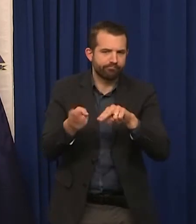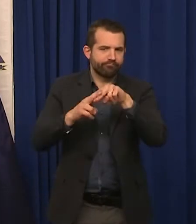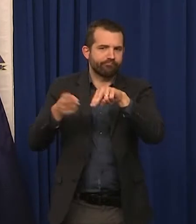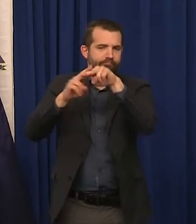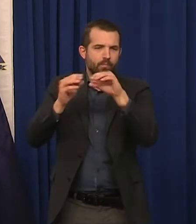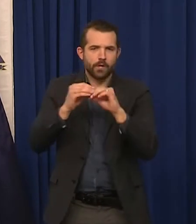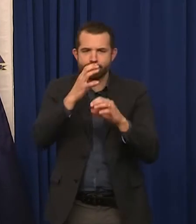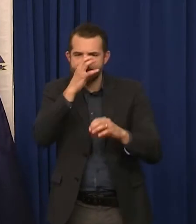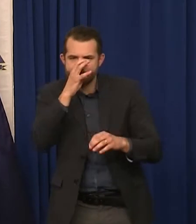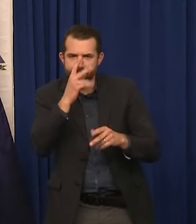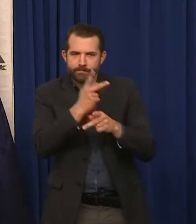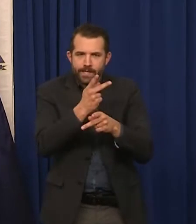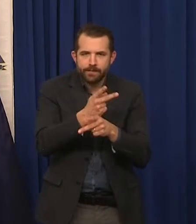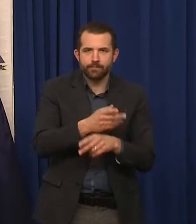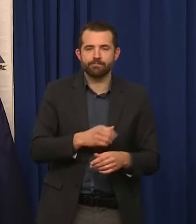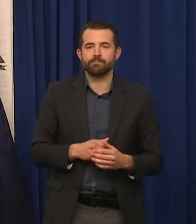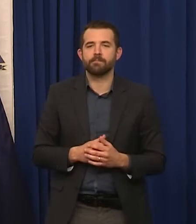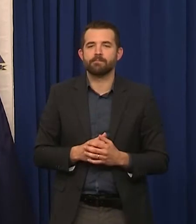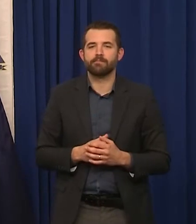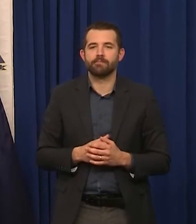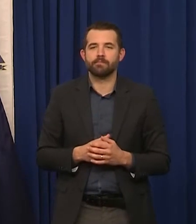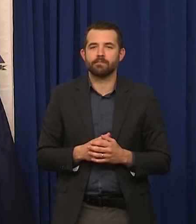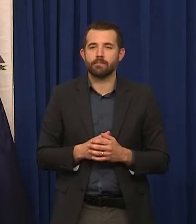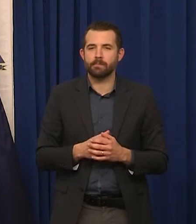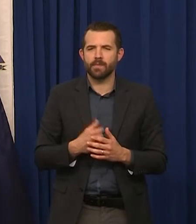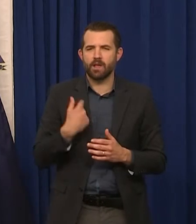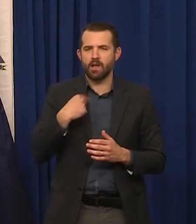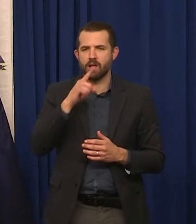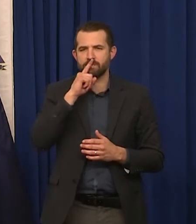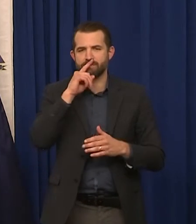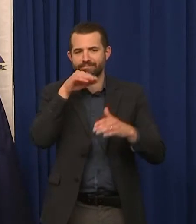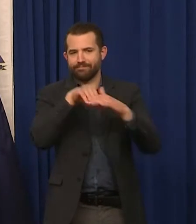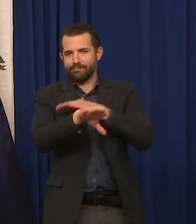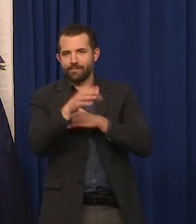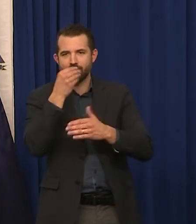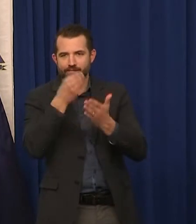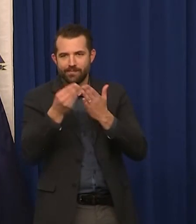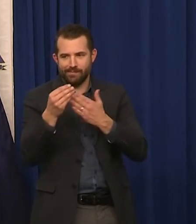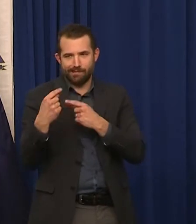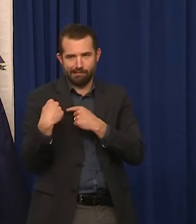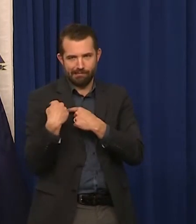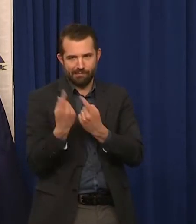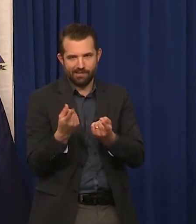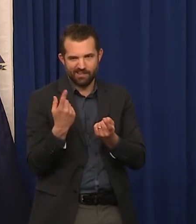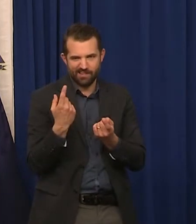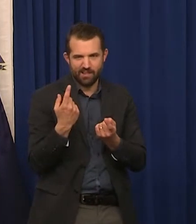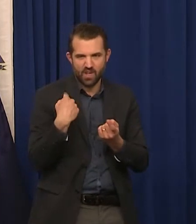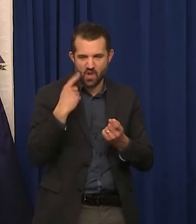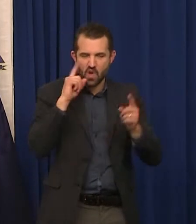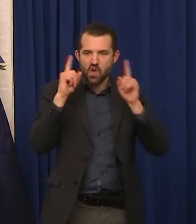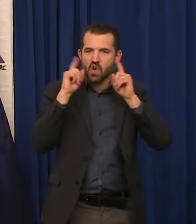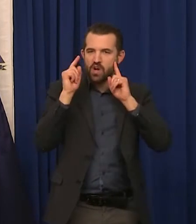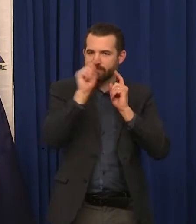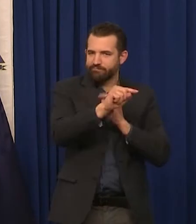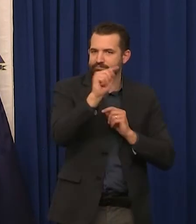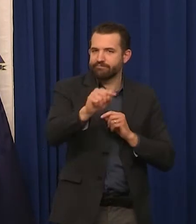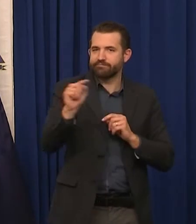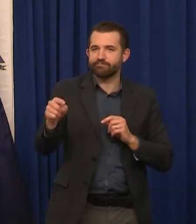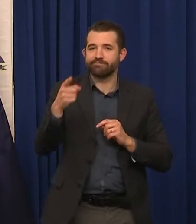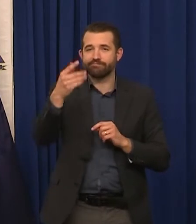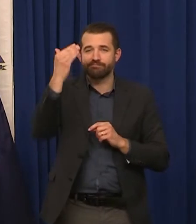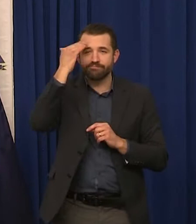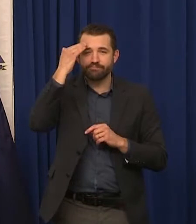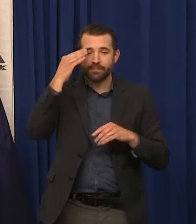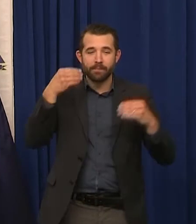haven't visited a grocery store but in quite some time, but by report from others, the plexiglass shields are up. Many